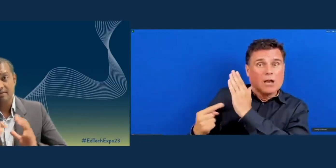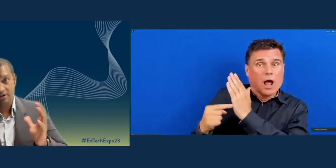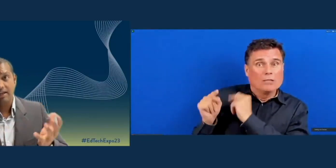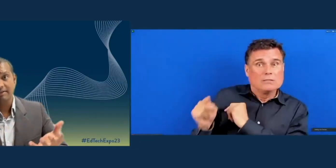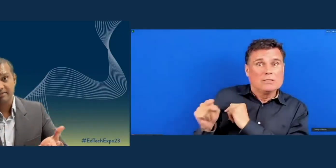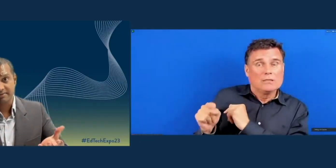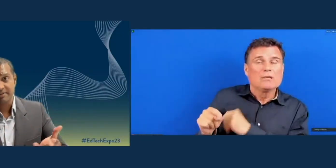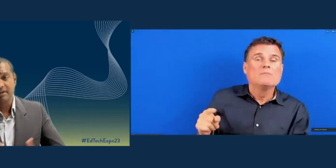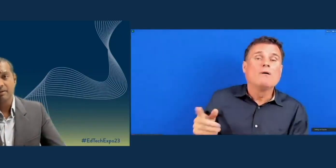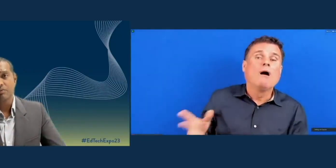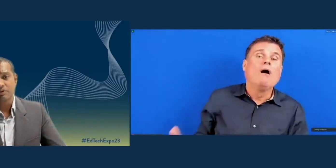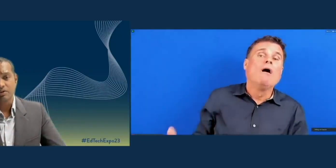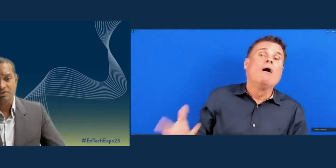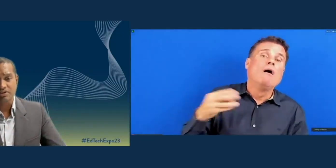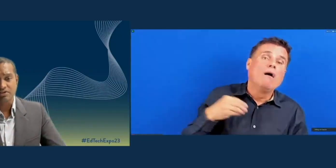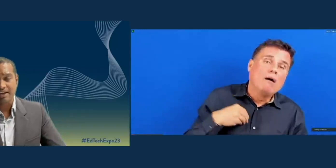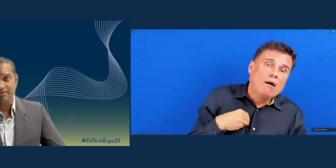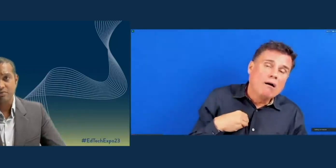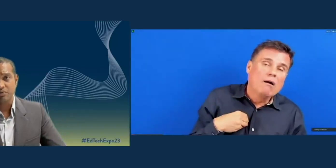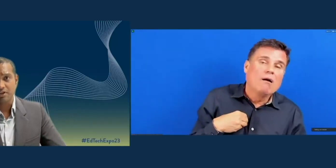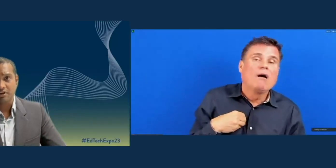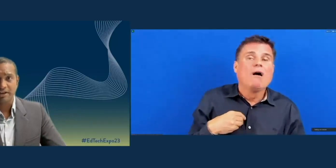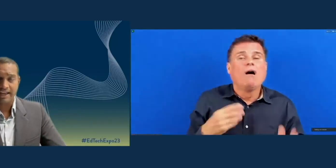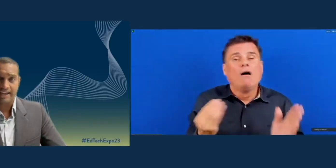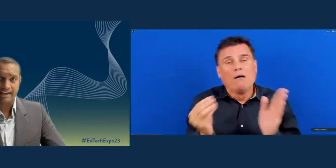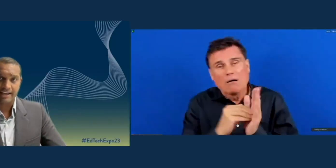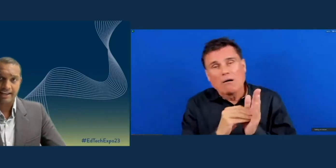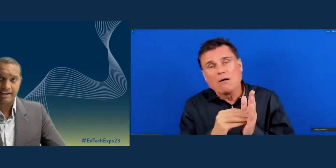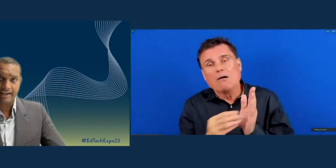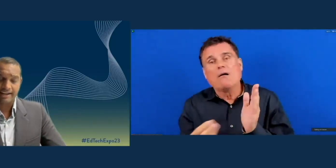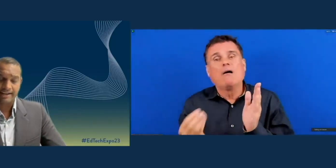us as a collective will continue to have to work on